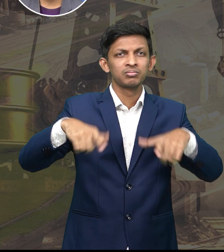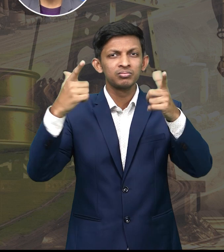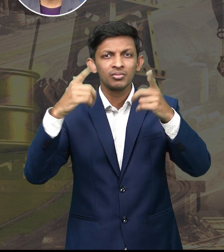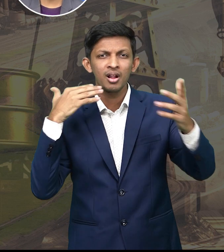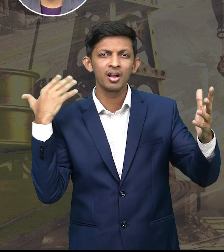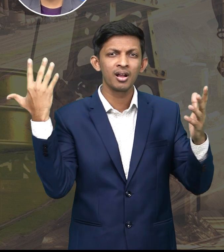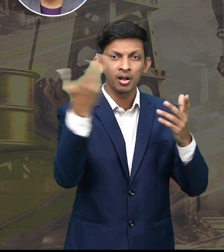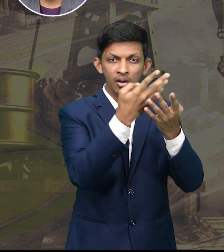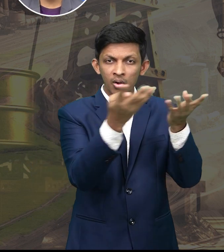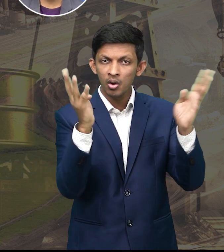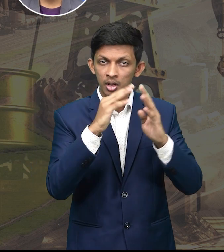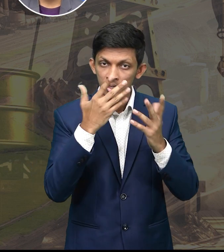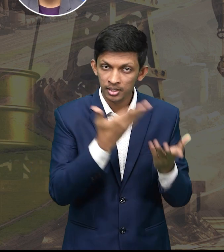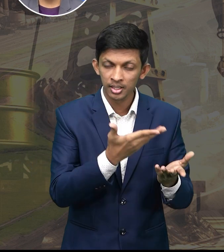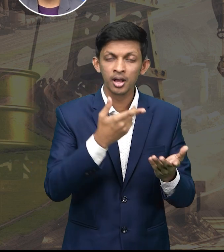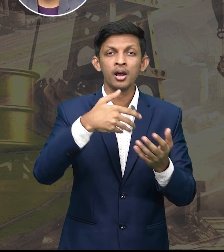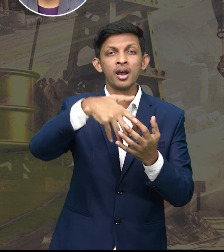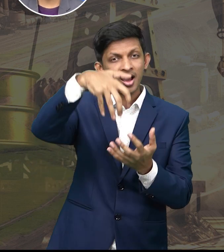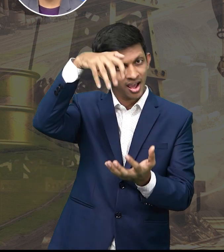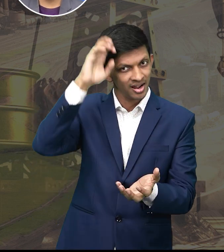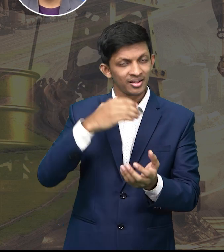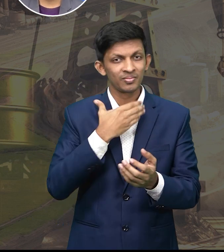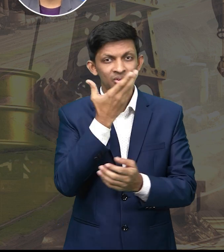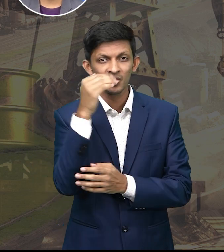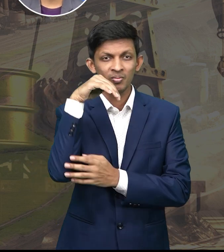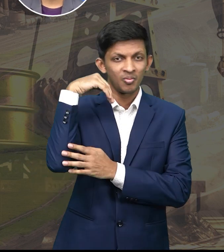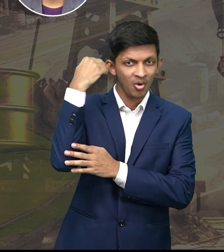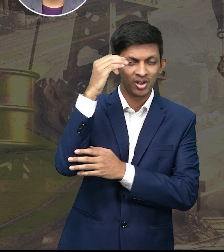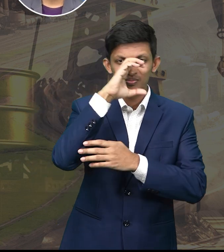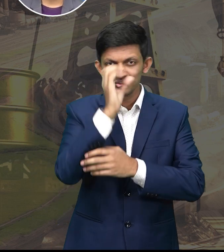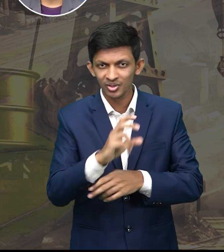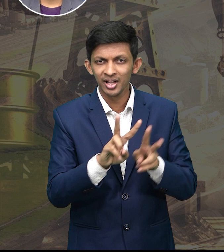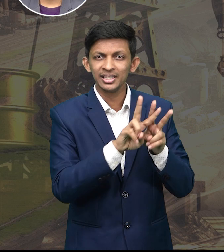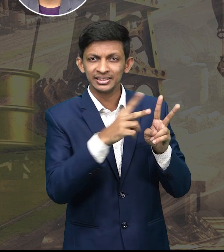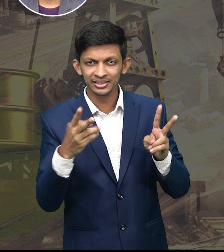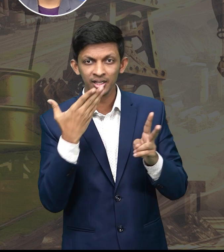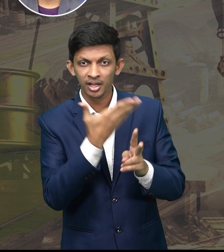forest, wildlife and water.